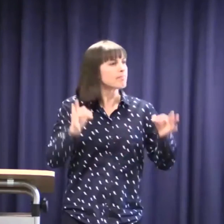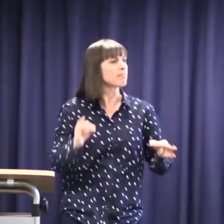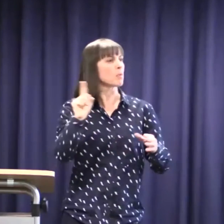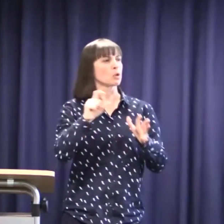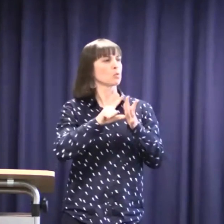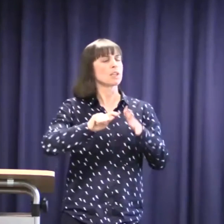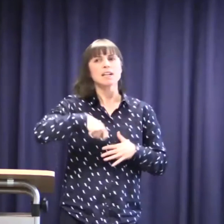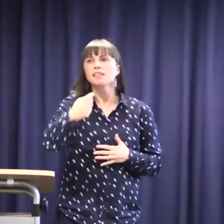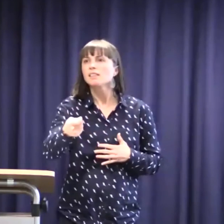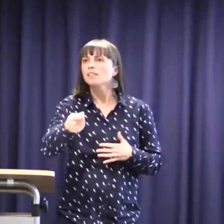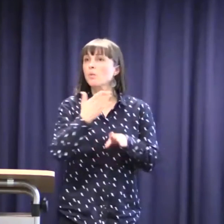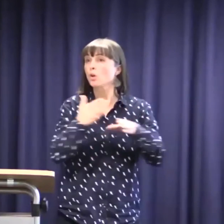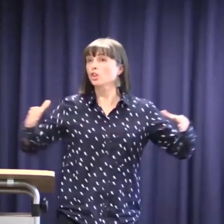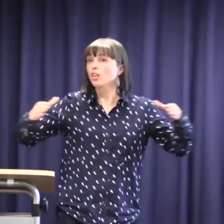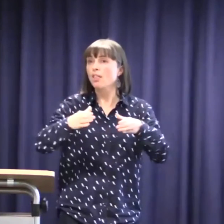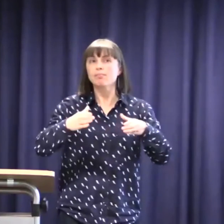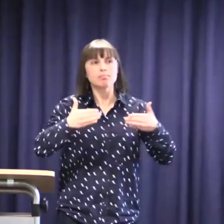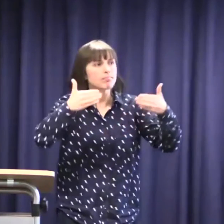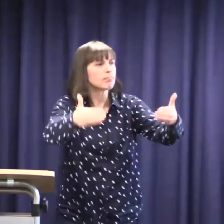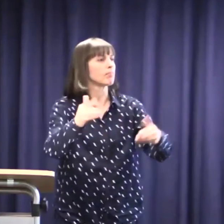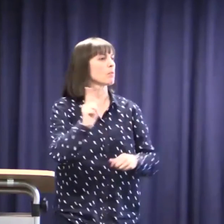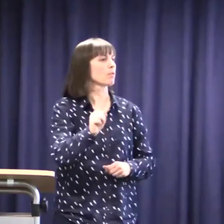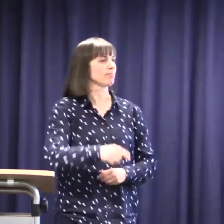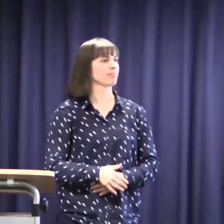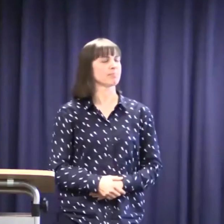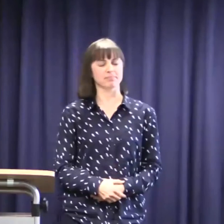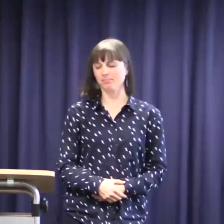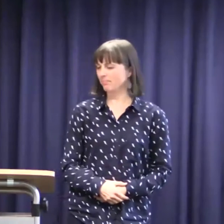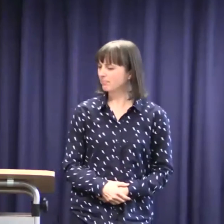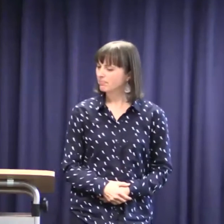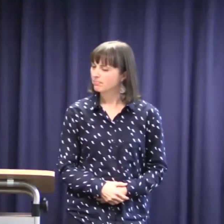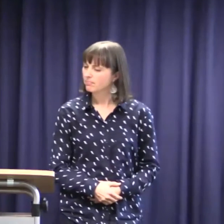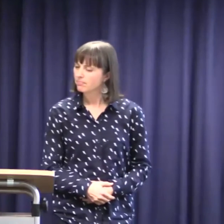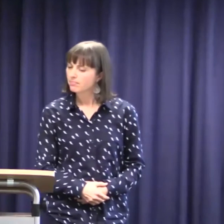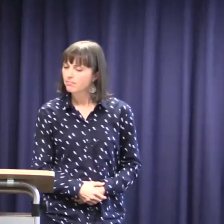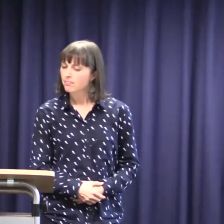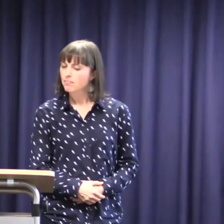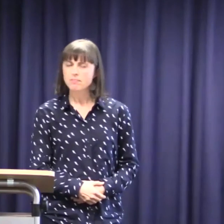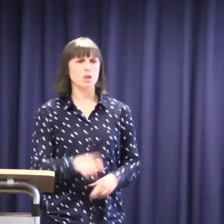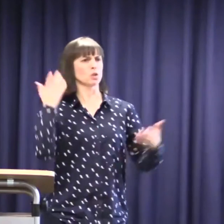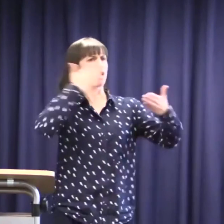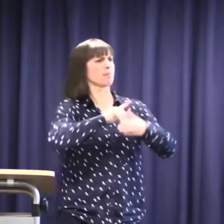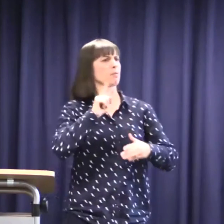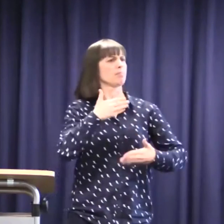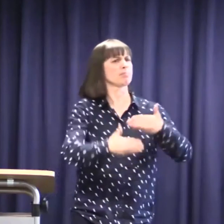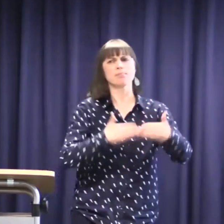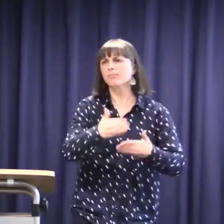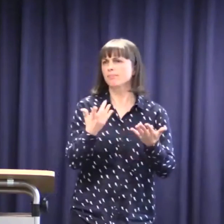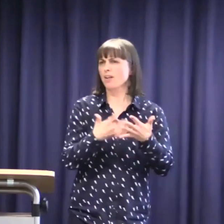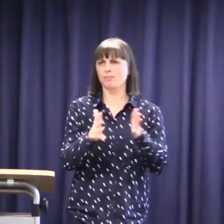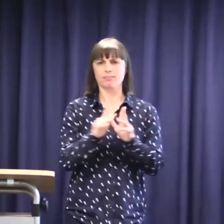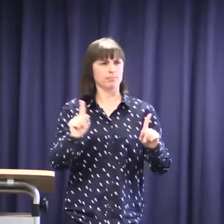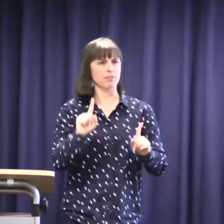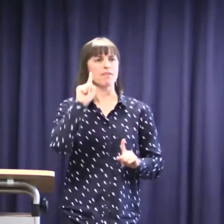happened. Then we will make some decisions, we'll work together and decide what's happening in the not too distant future.